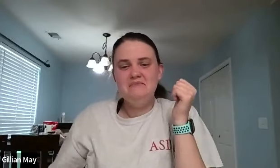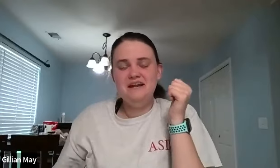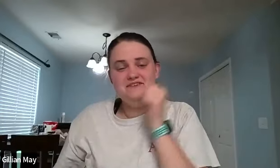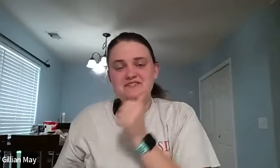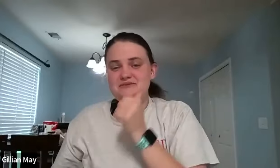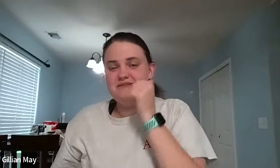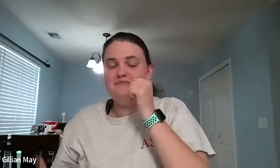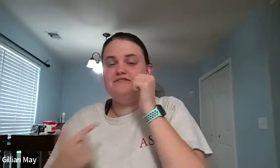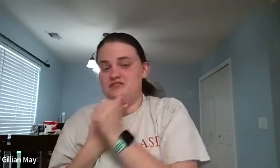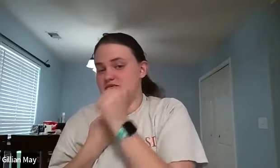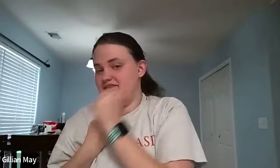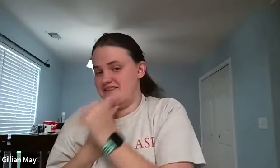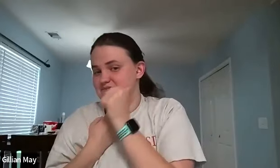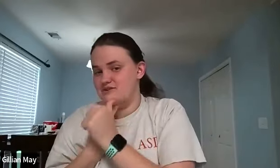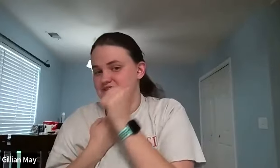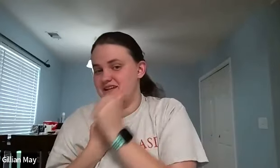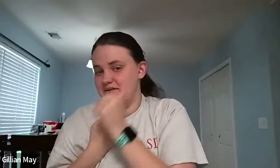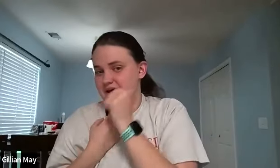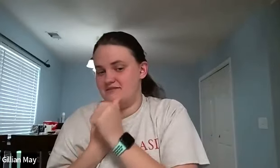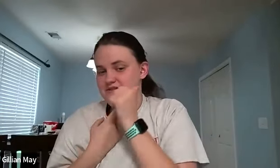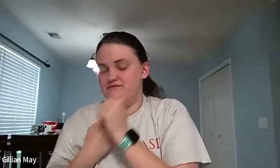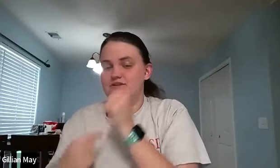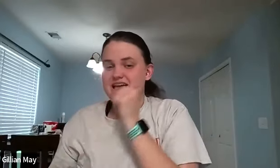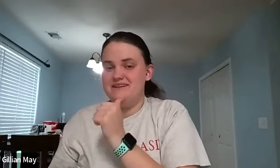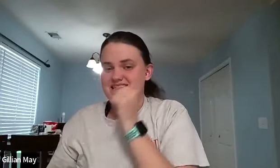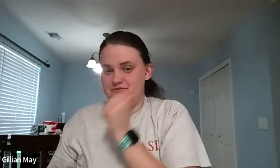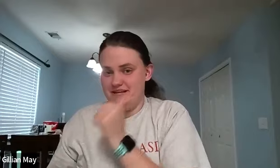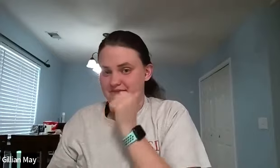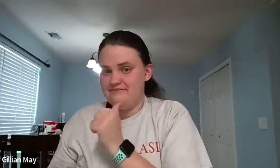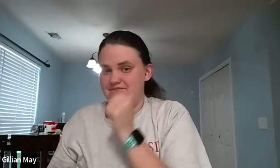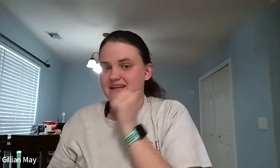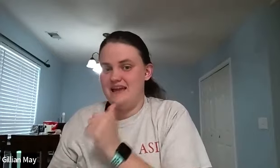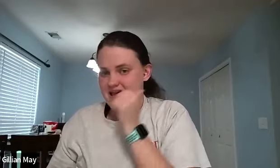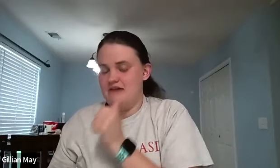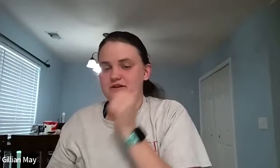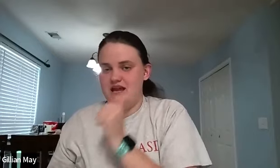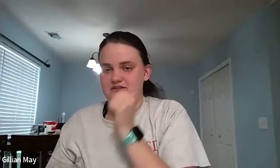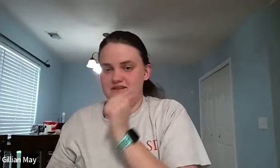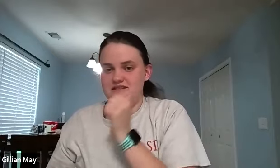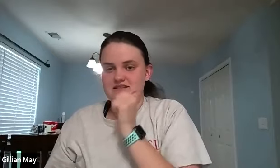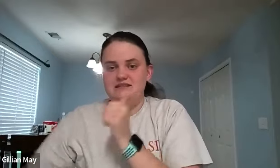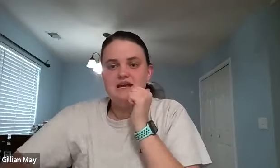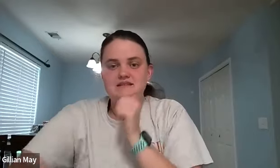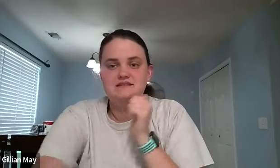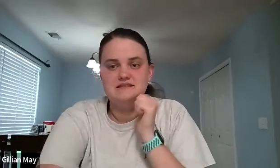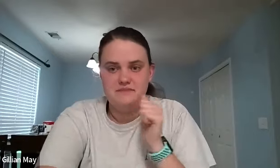But if you do like this motion, like the backwards and forwards, that means every day. Like every day I do this. Yes,